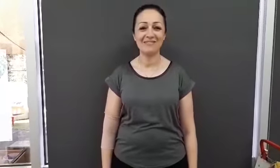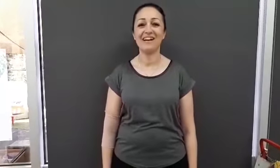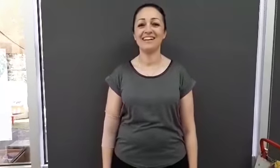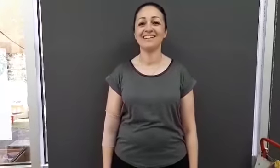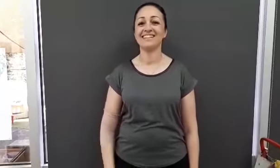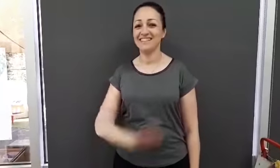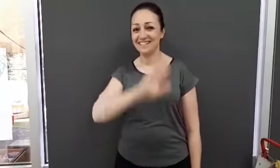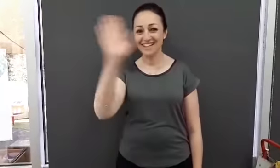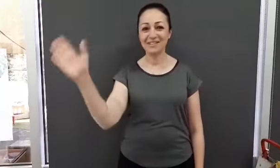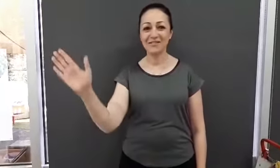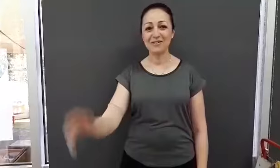wait. See you, everyone.